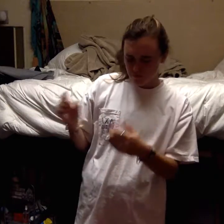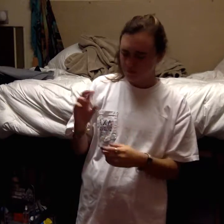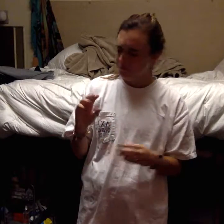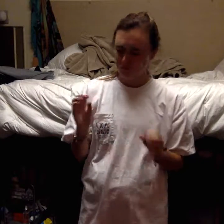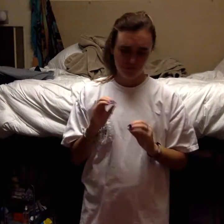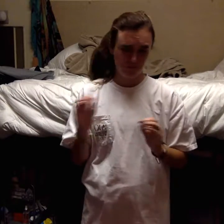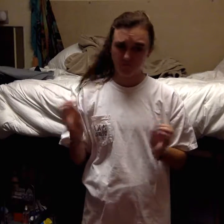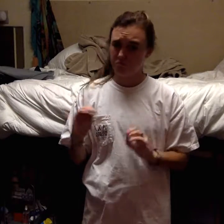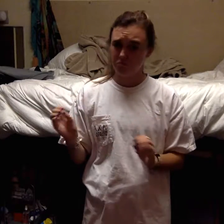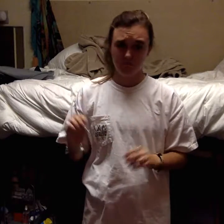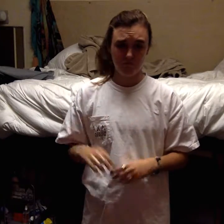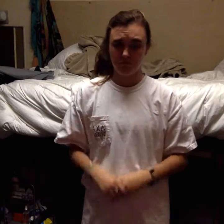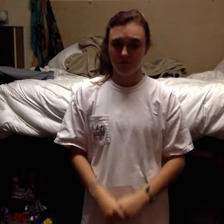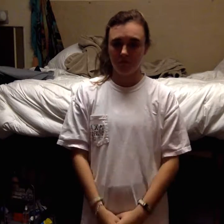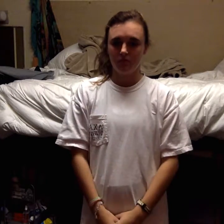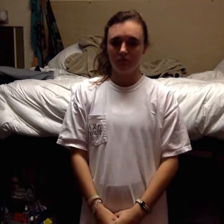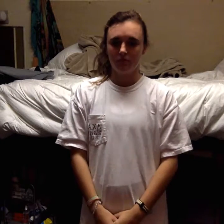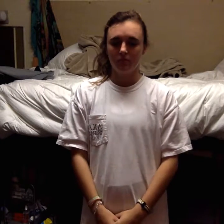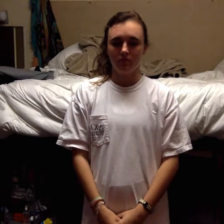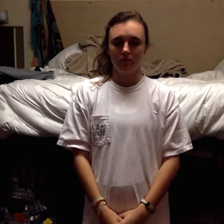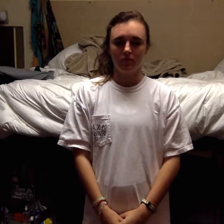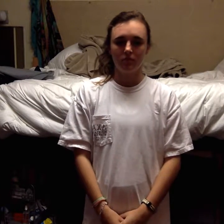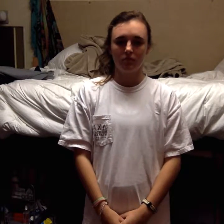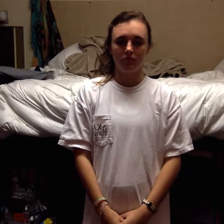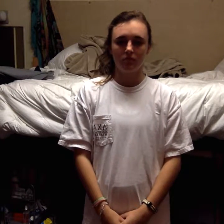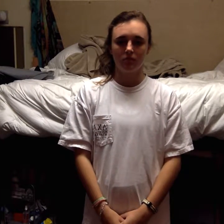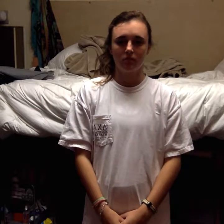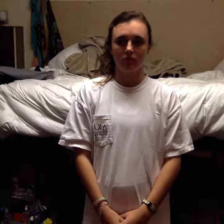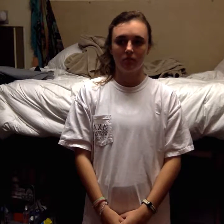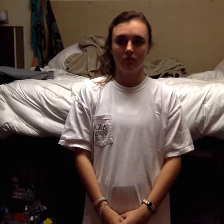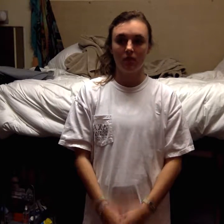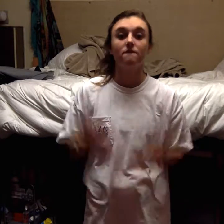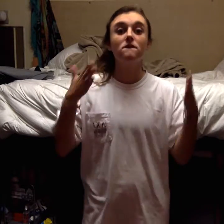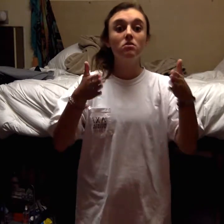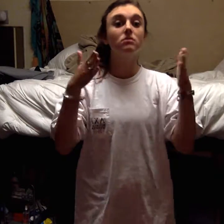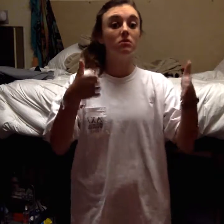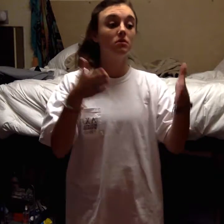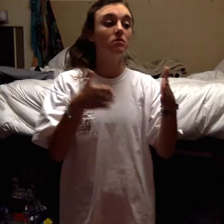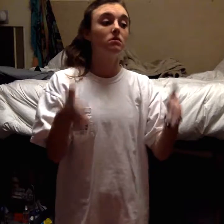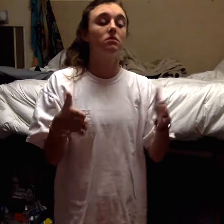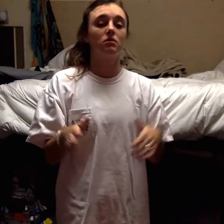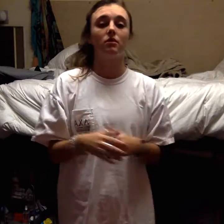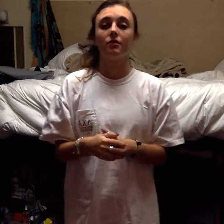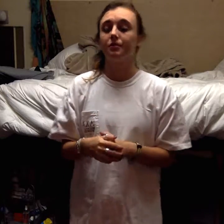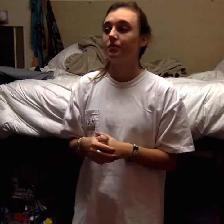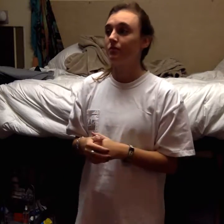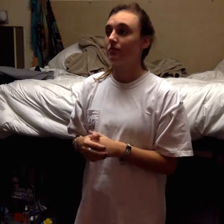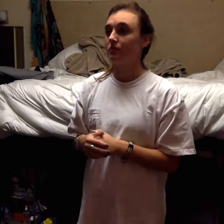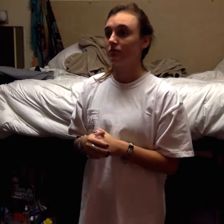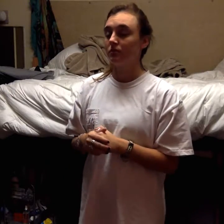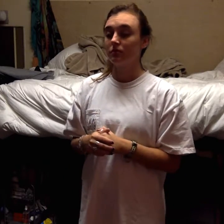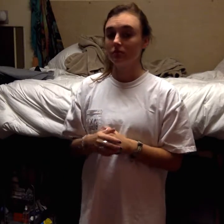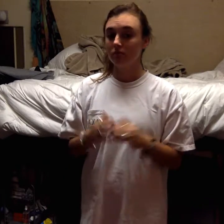Okay, so attention. Everybody, let's start with this one right up here, above eye level.